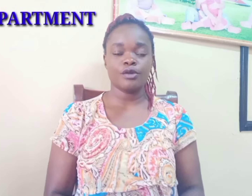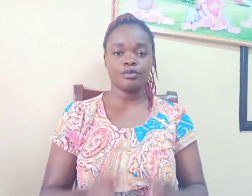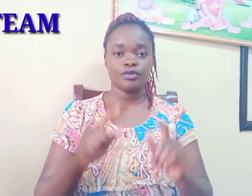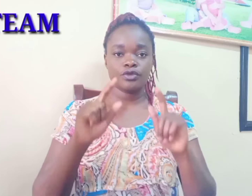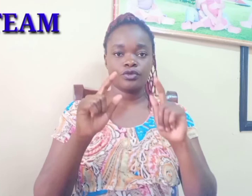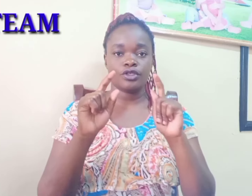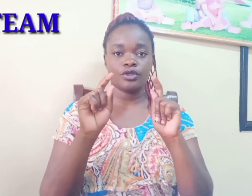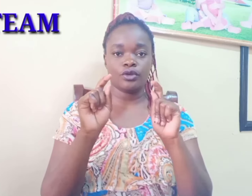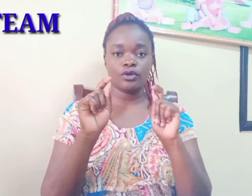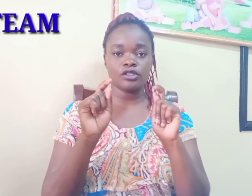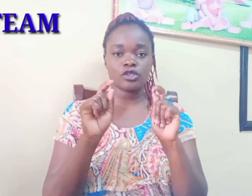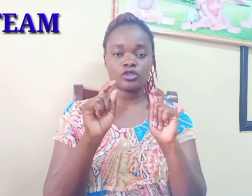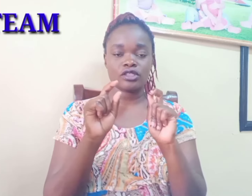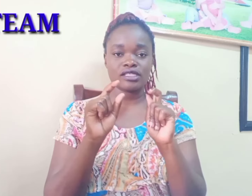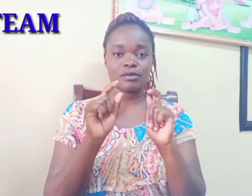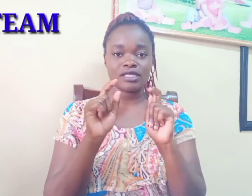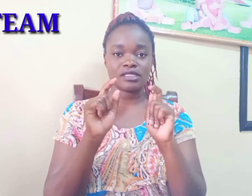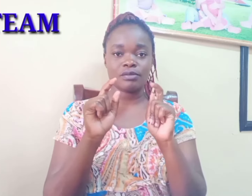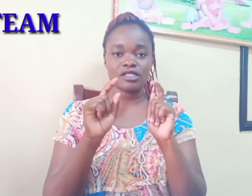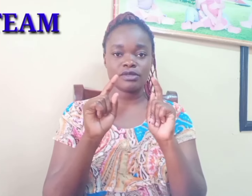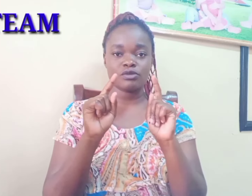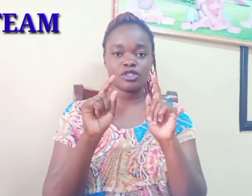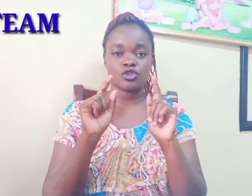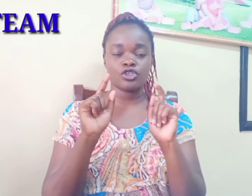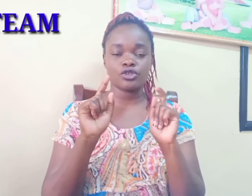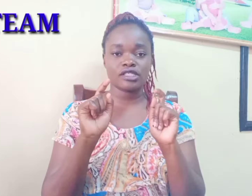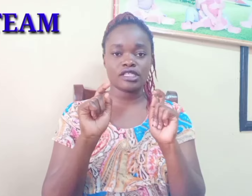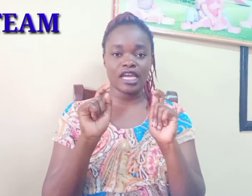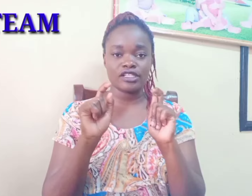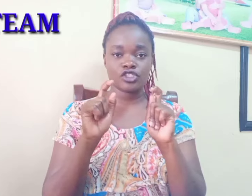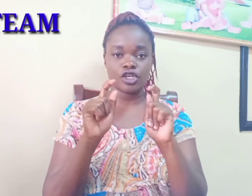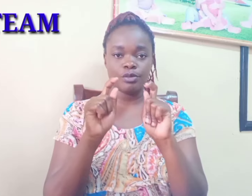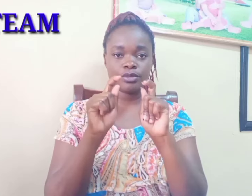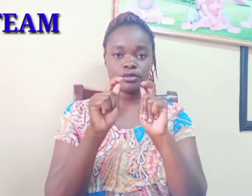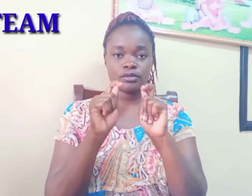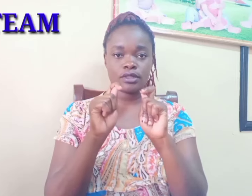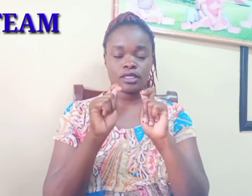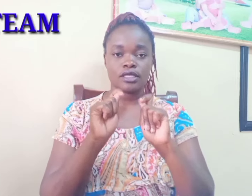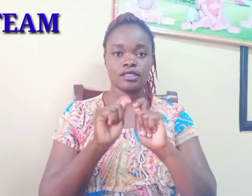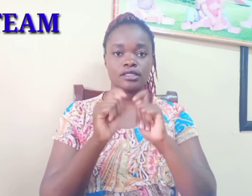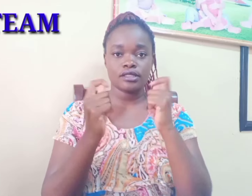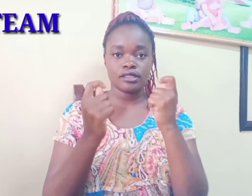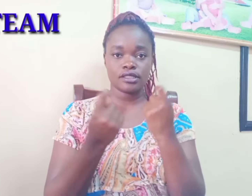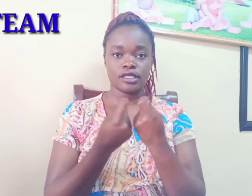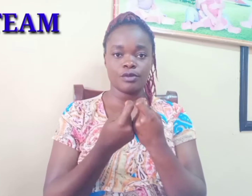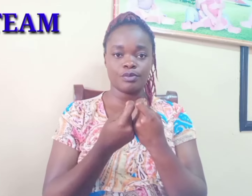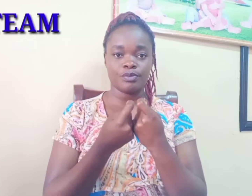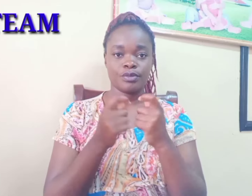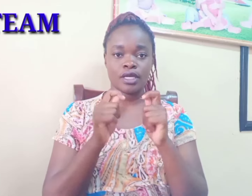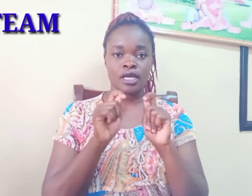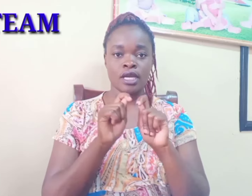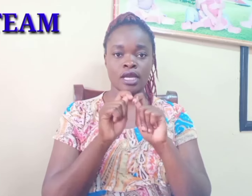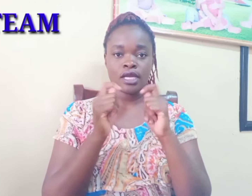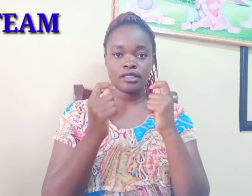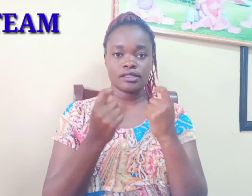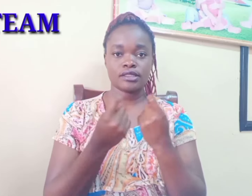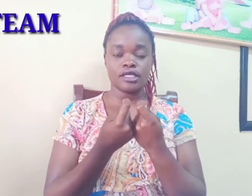Team. We also do the same as department, but we use T hand shape. Team.